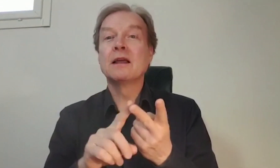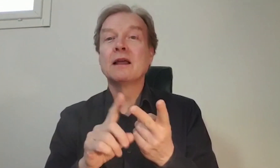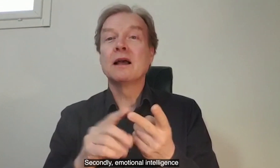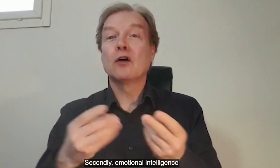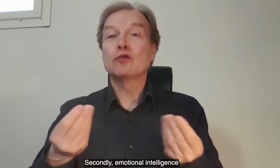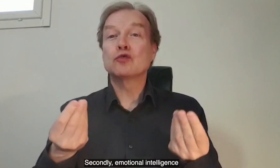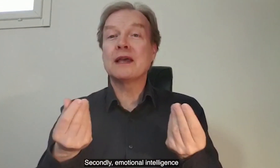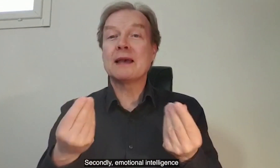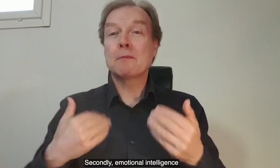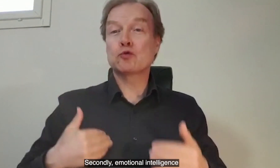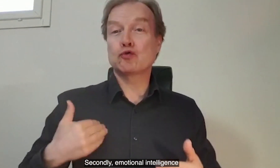play.